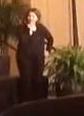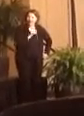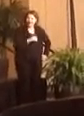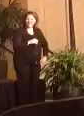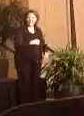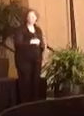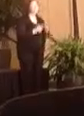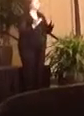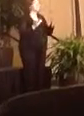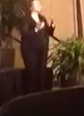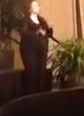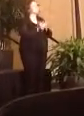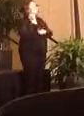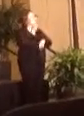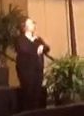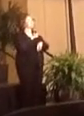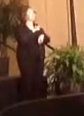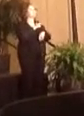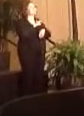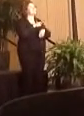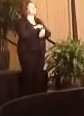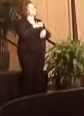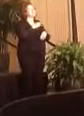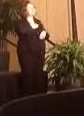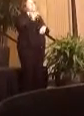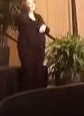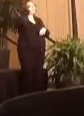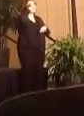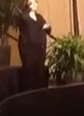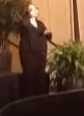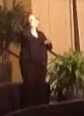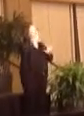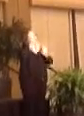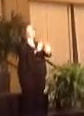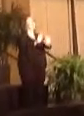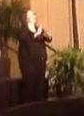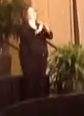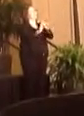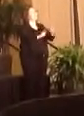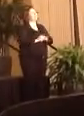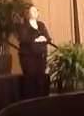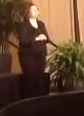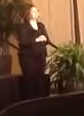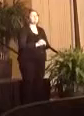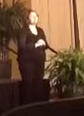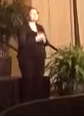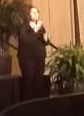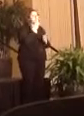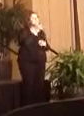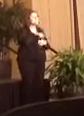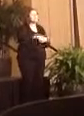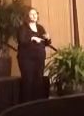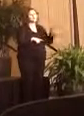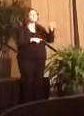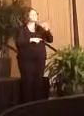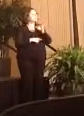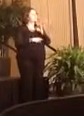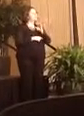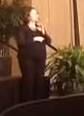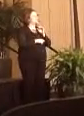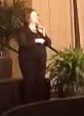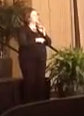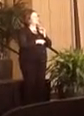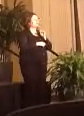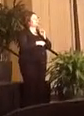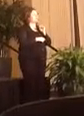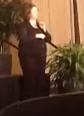oh. But by and large, that's kind of that's my practice. Good question. So how do you, he was asking